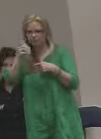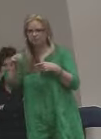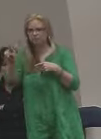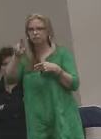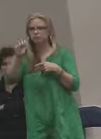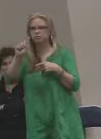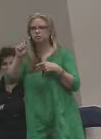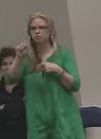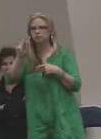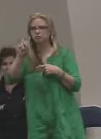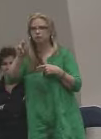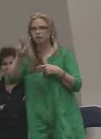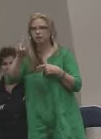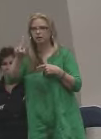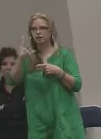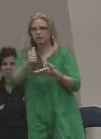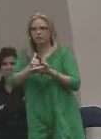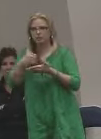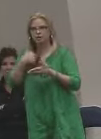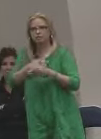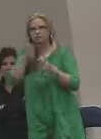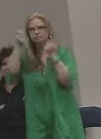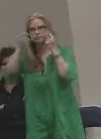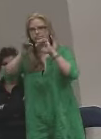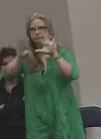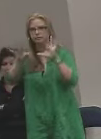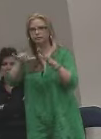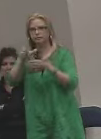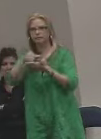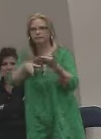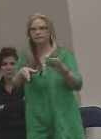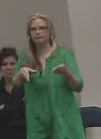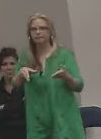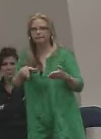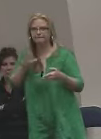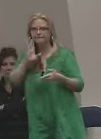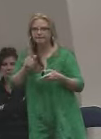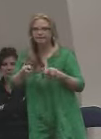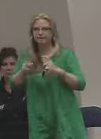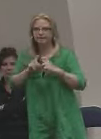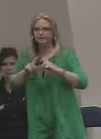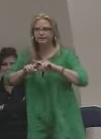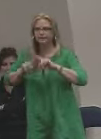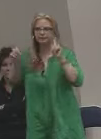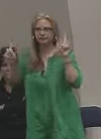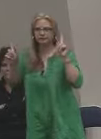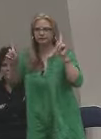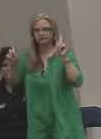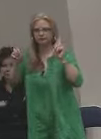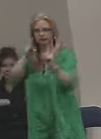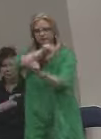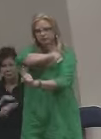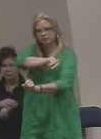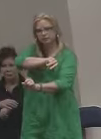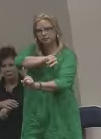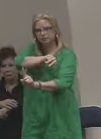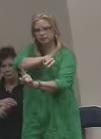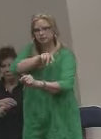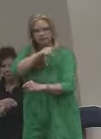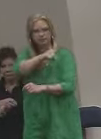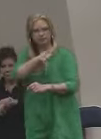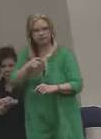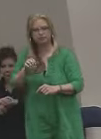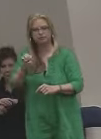us wrap our head around that aspect and give us a distinctly different vantage point in that he's a